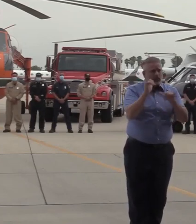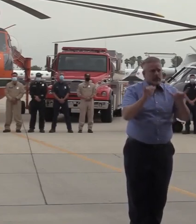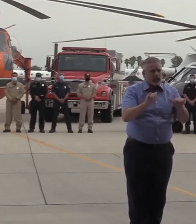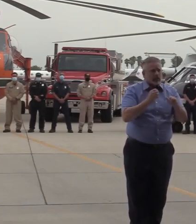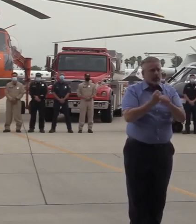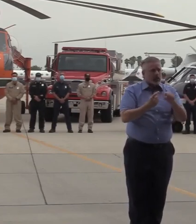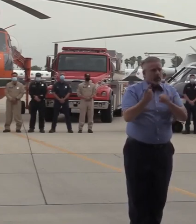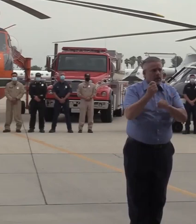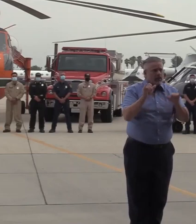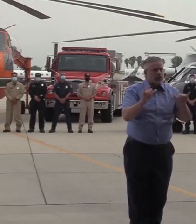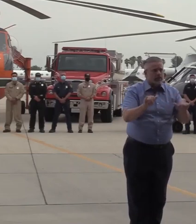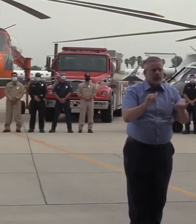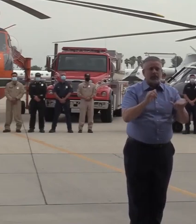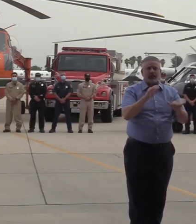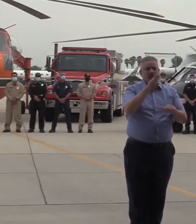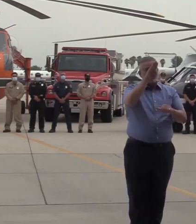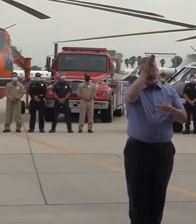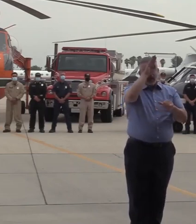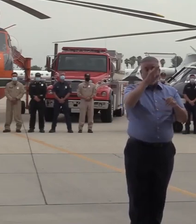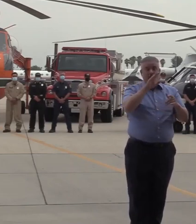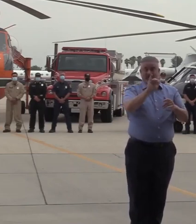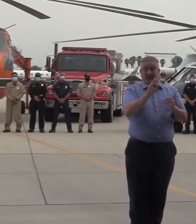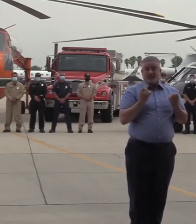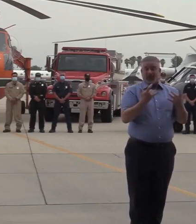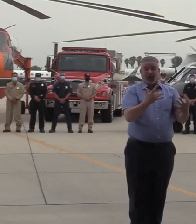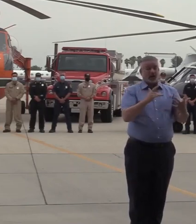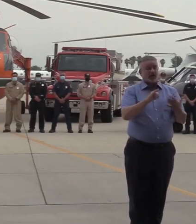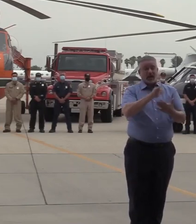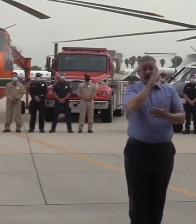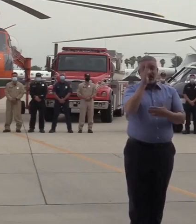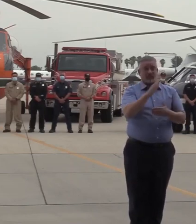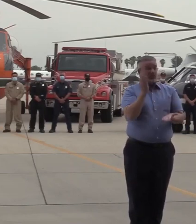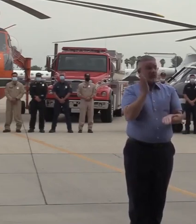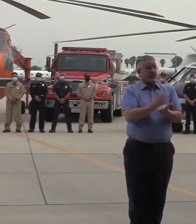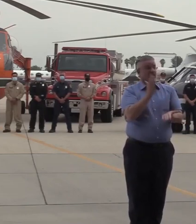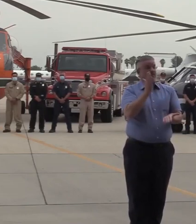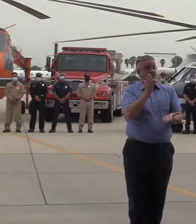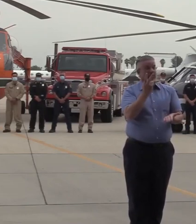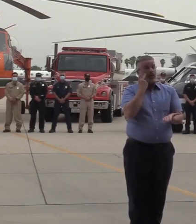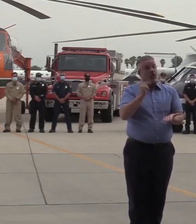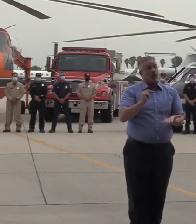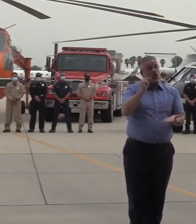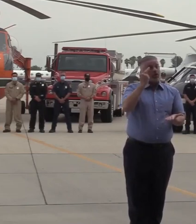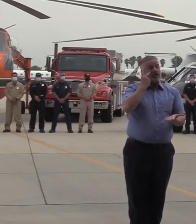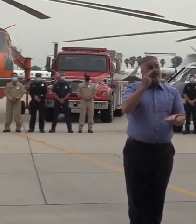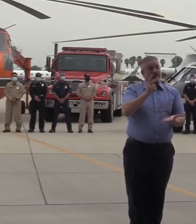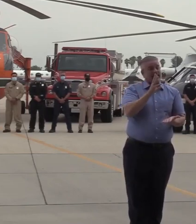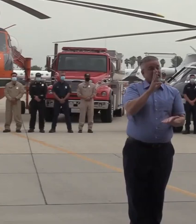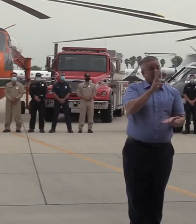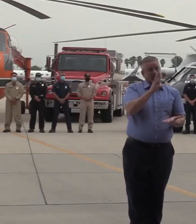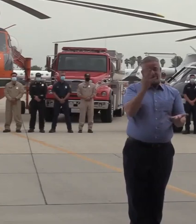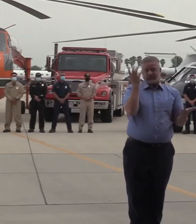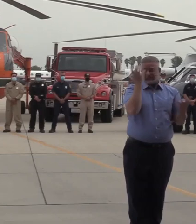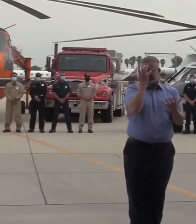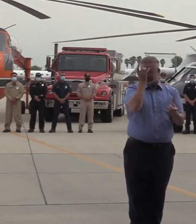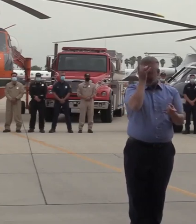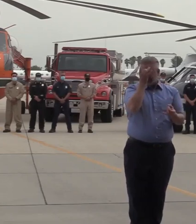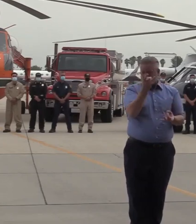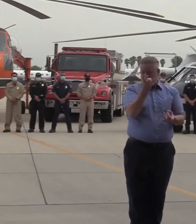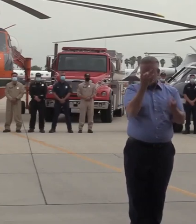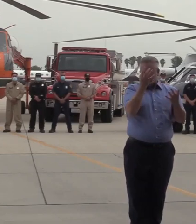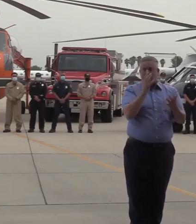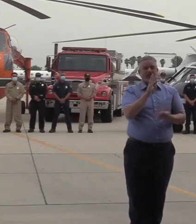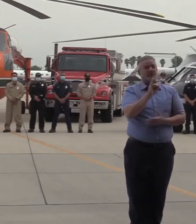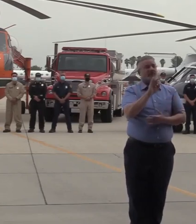that seems to almost never end. Just look at what's happening up north right now, where we see six major